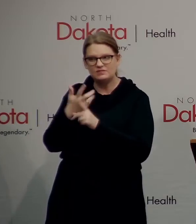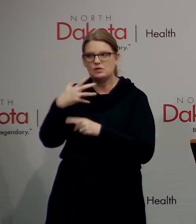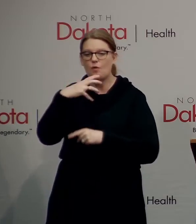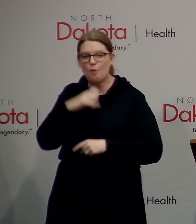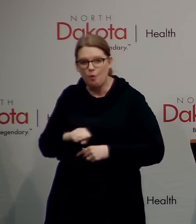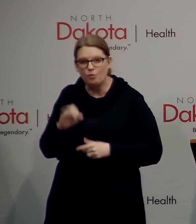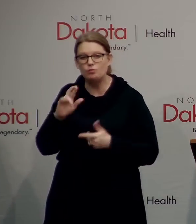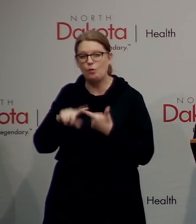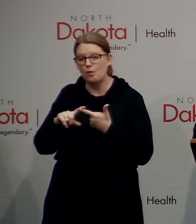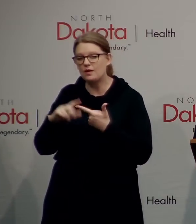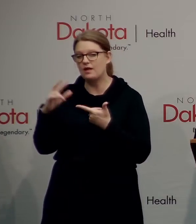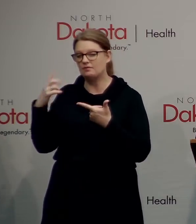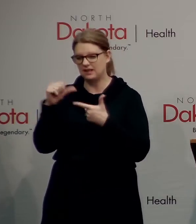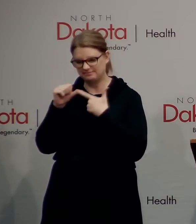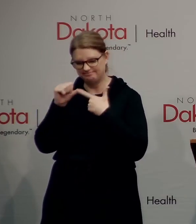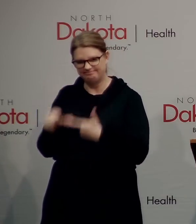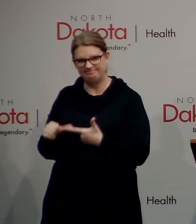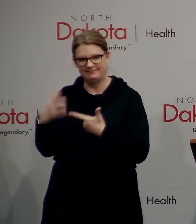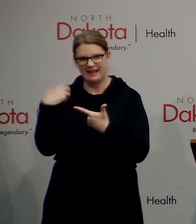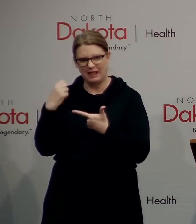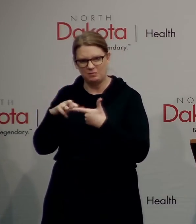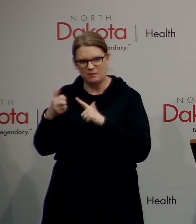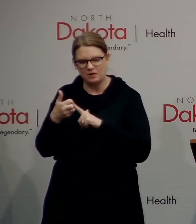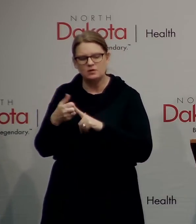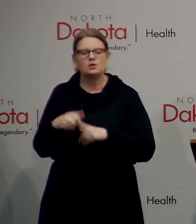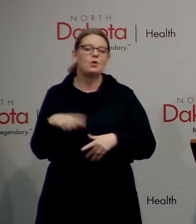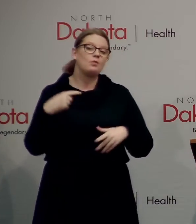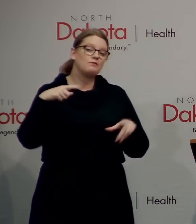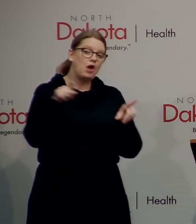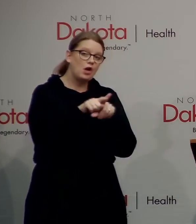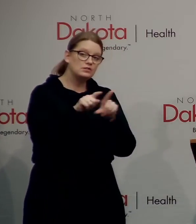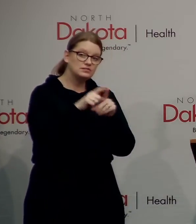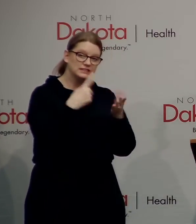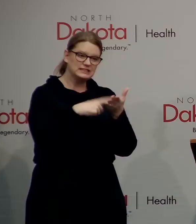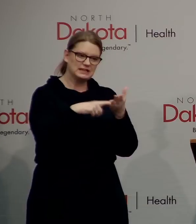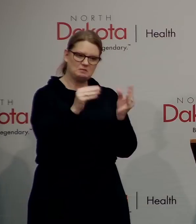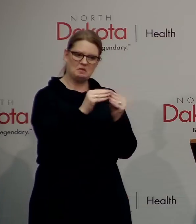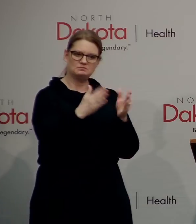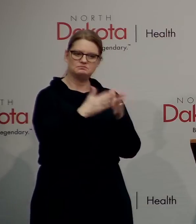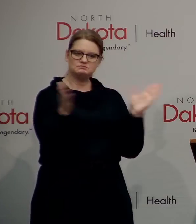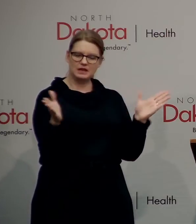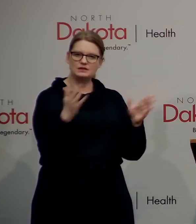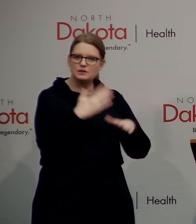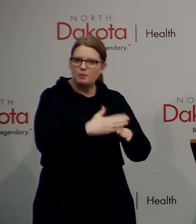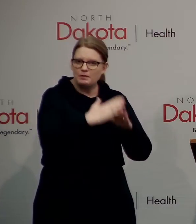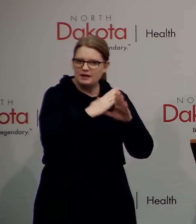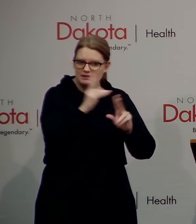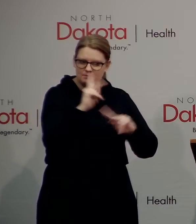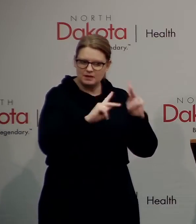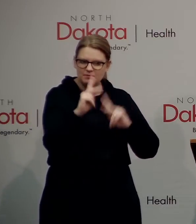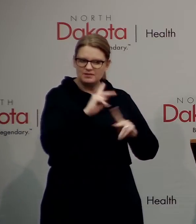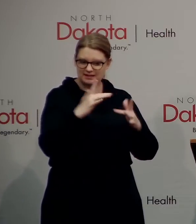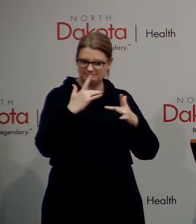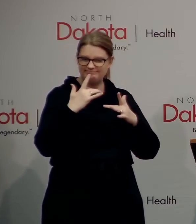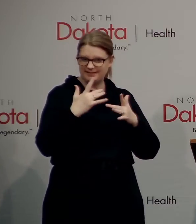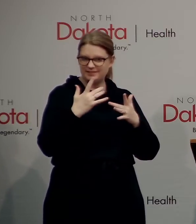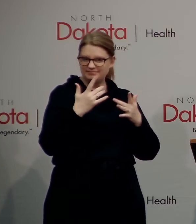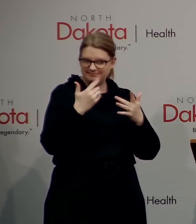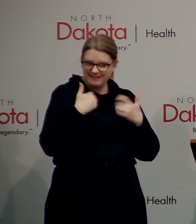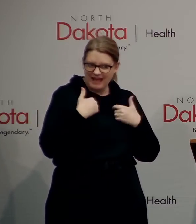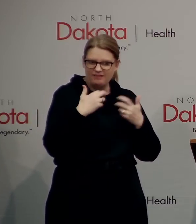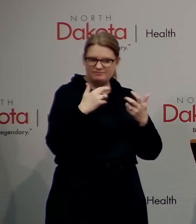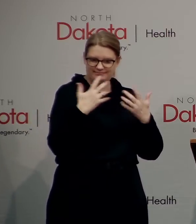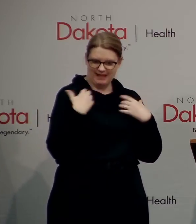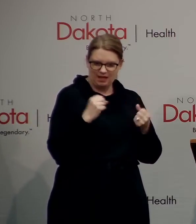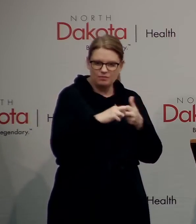elderly. We've talked about more generically about protecting those people that are most vulnerable in our population. But for North Dakotans and those here